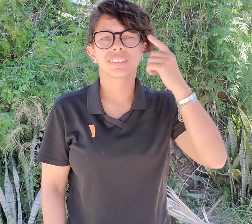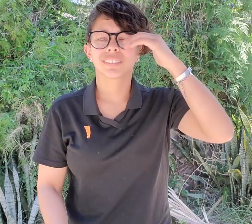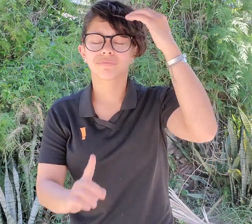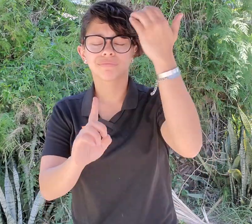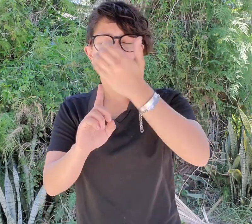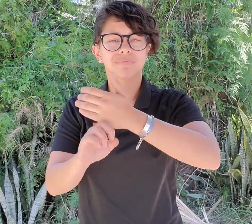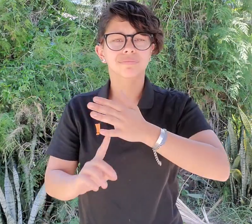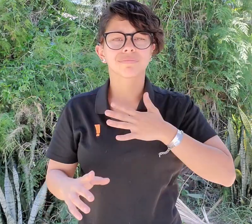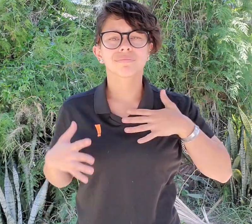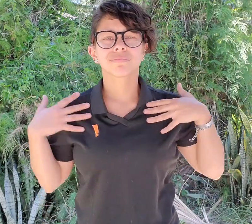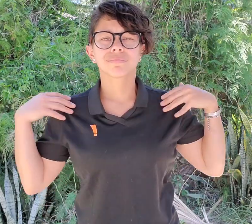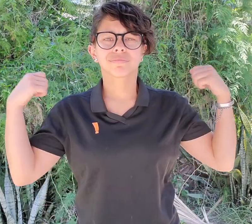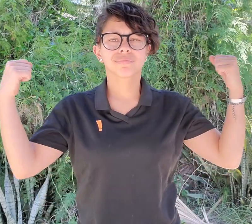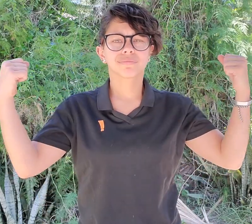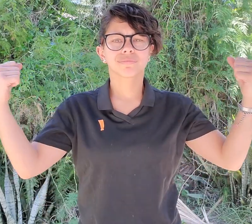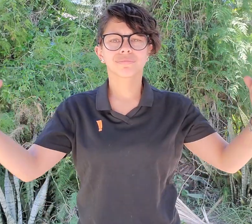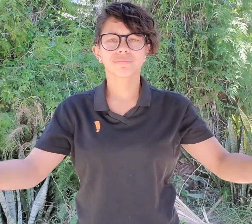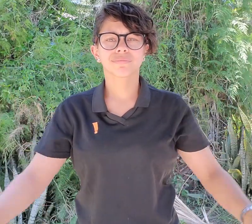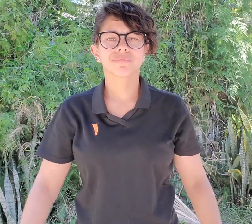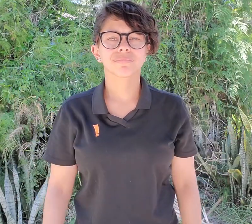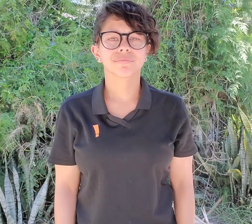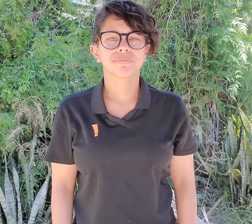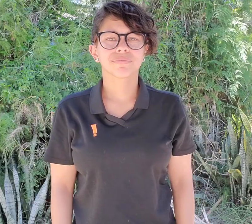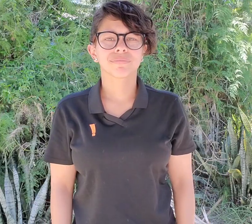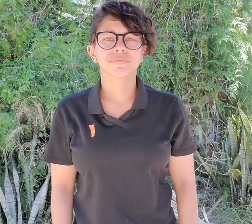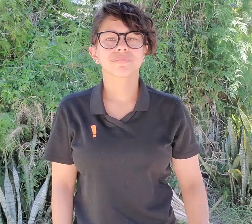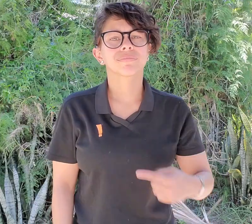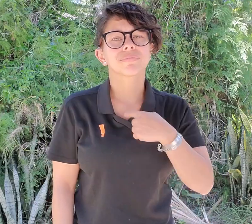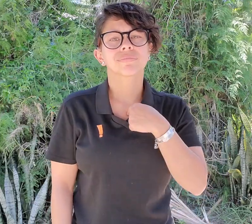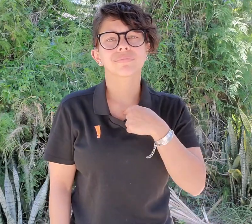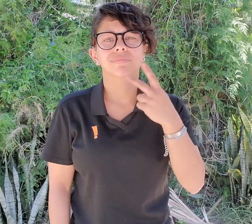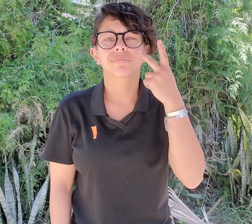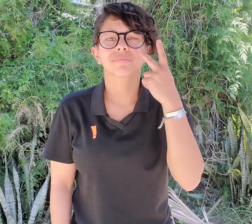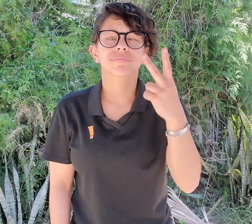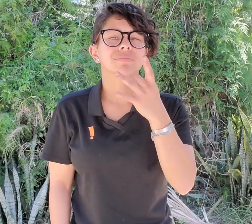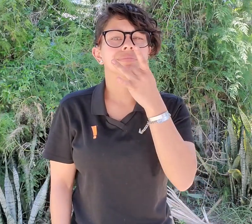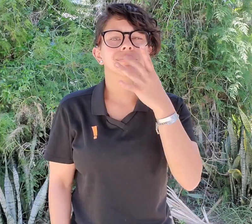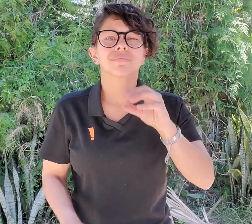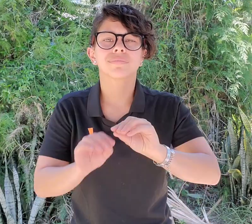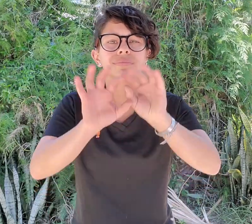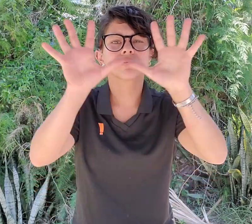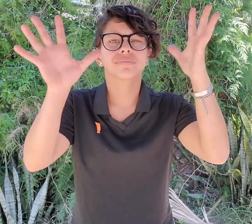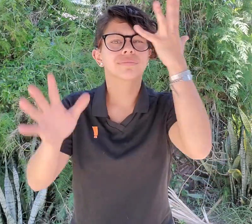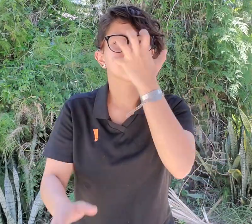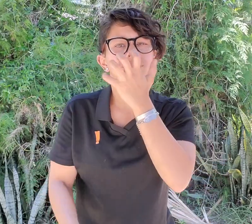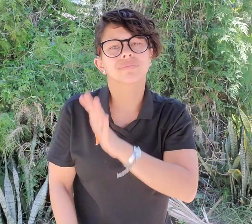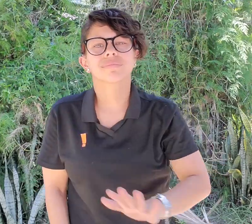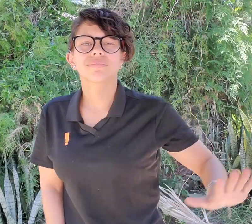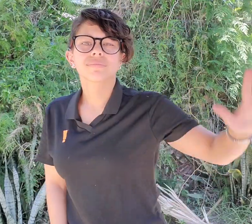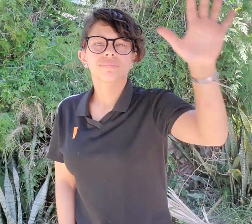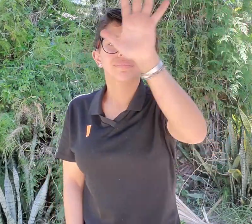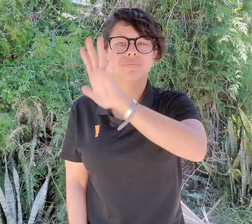always in disguise, my hero. I see a light in the